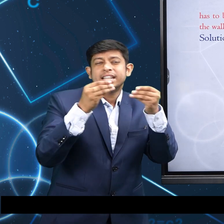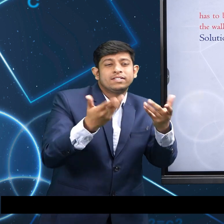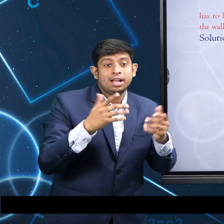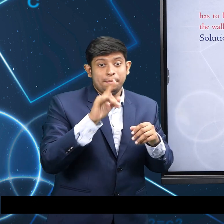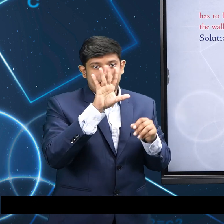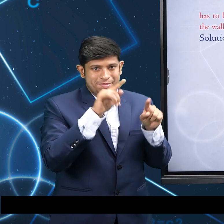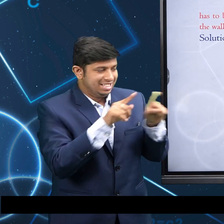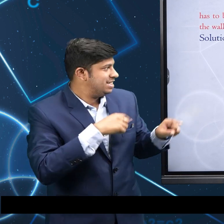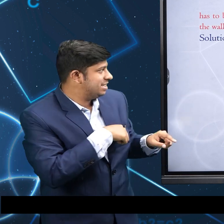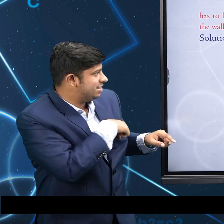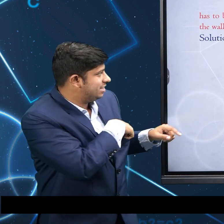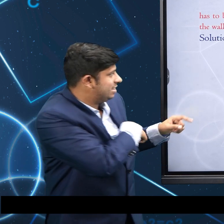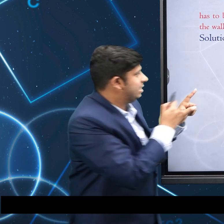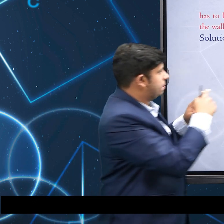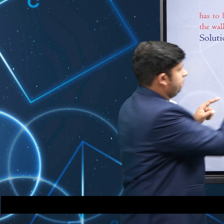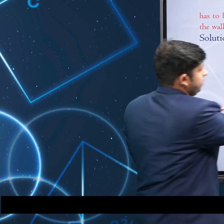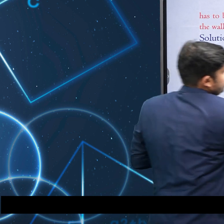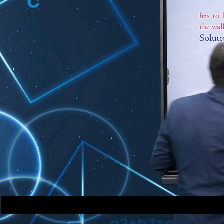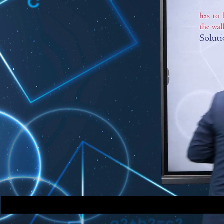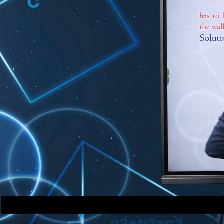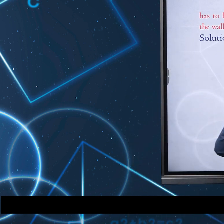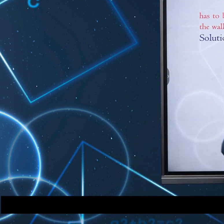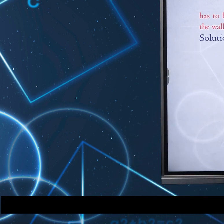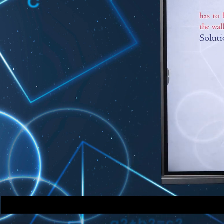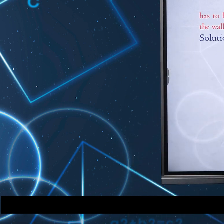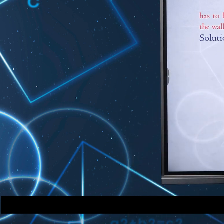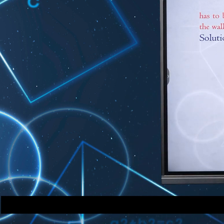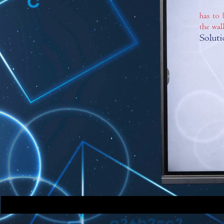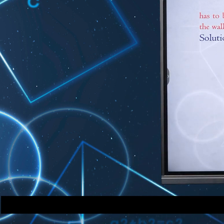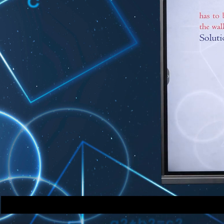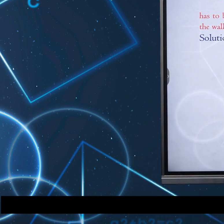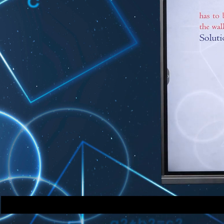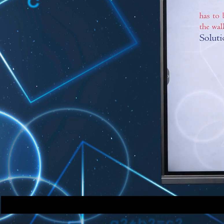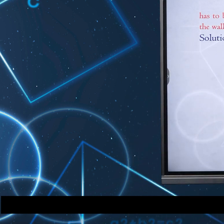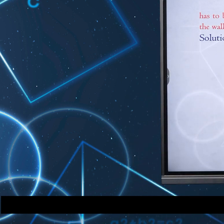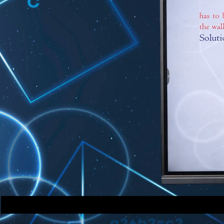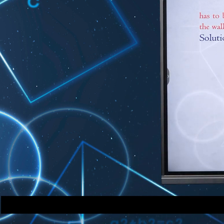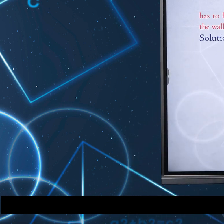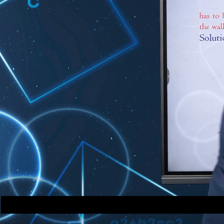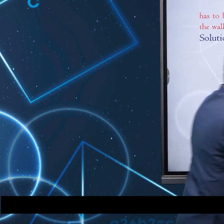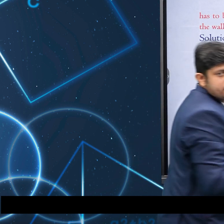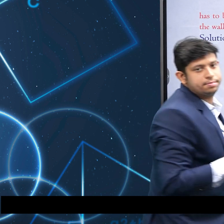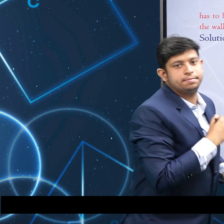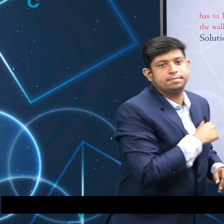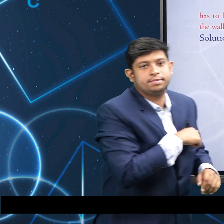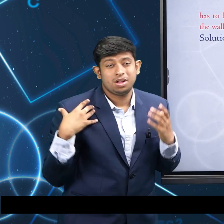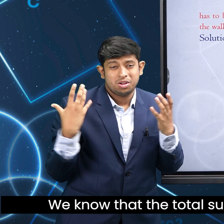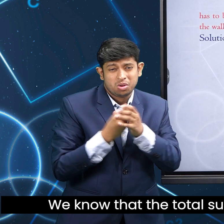Given length is equal to 15 meter, breadth is equal to 6 meter, height is equal to 4 meter. We know